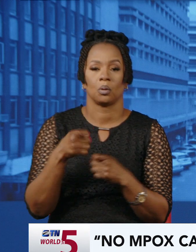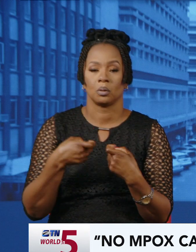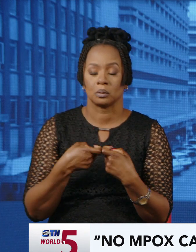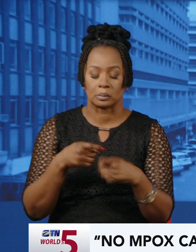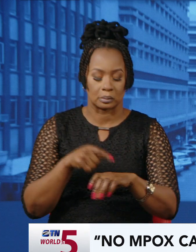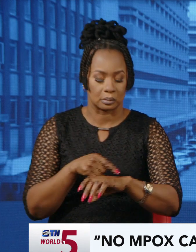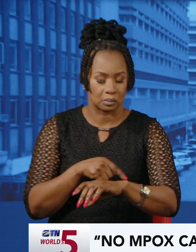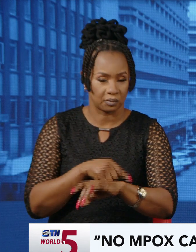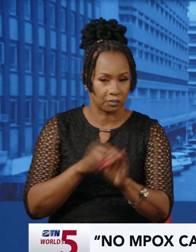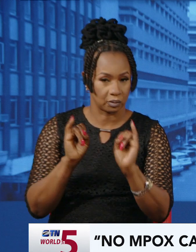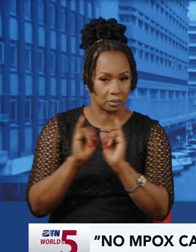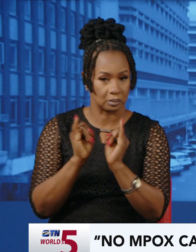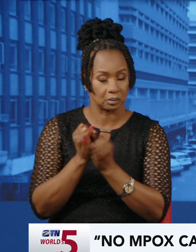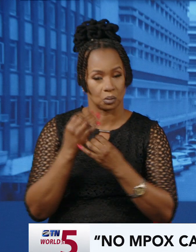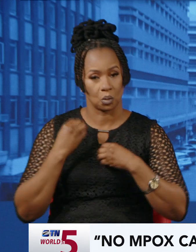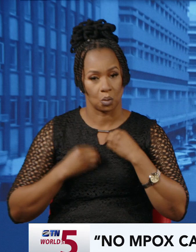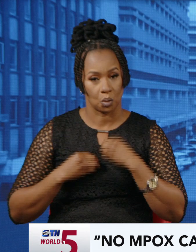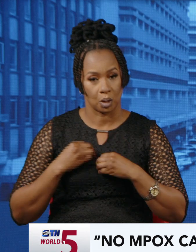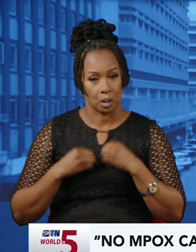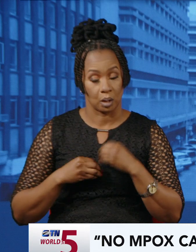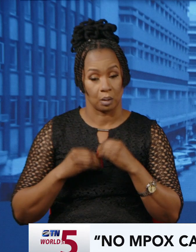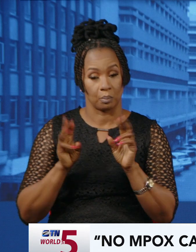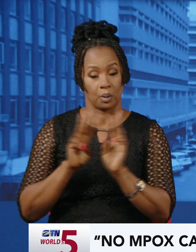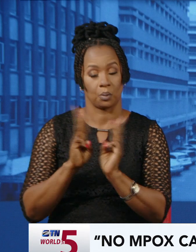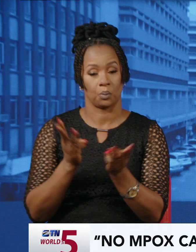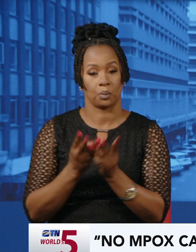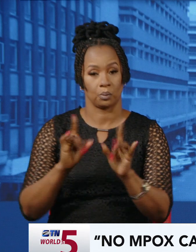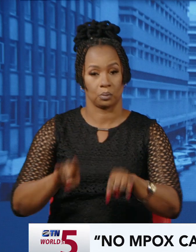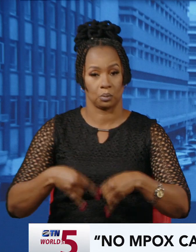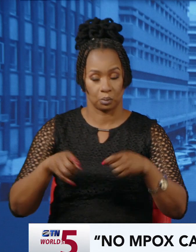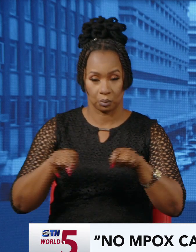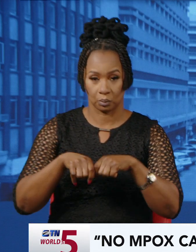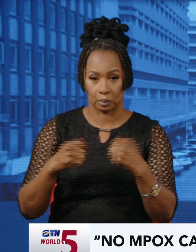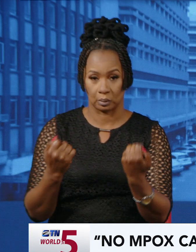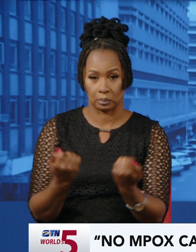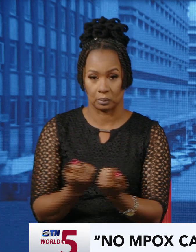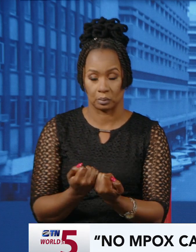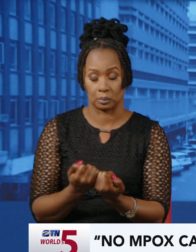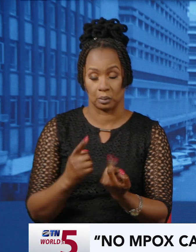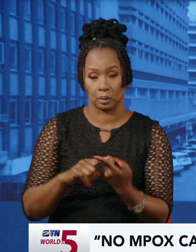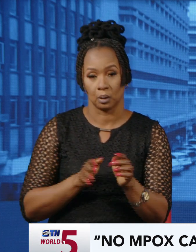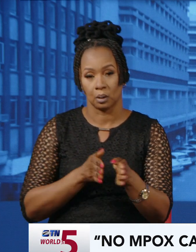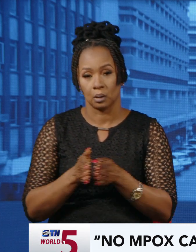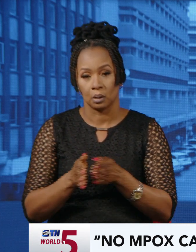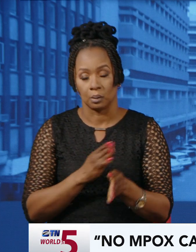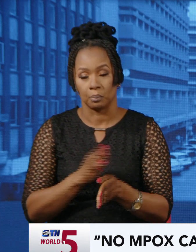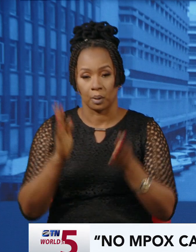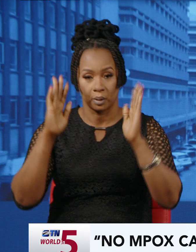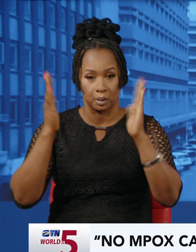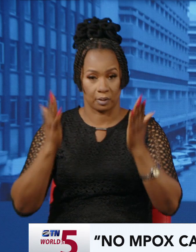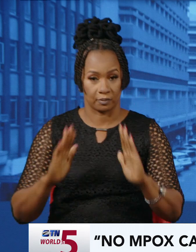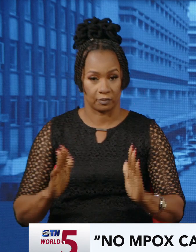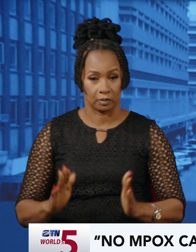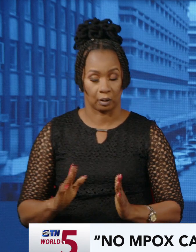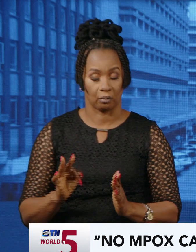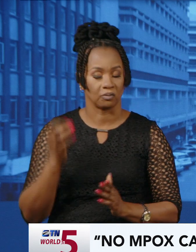emergency of international concern by the WHO and a public health emergency of continental security by Africa's Centers